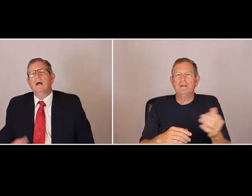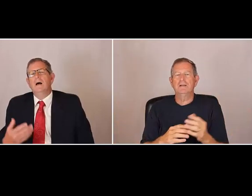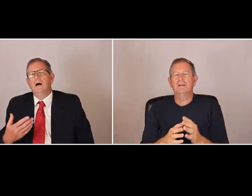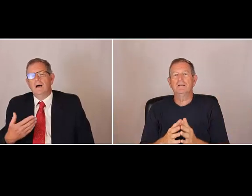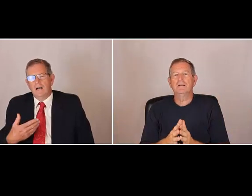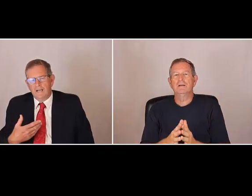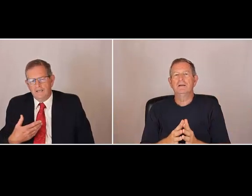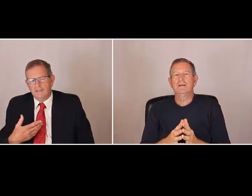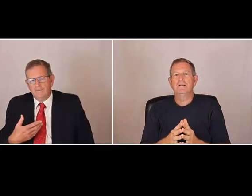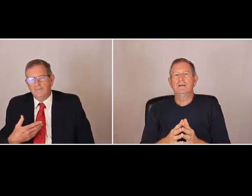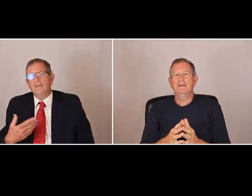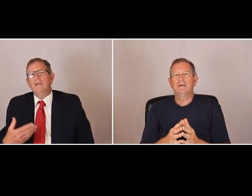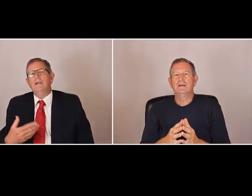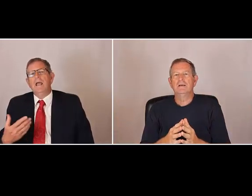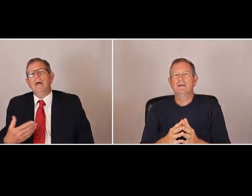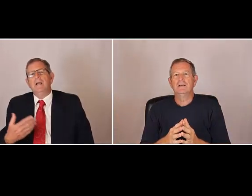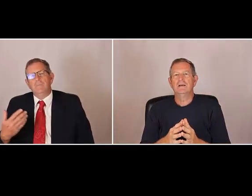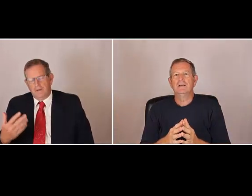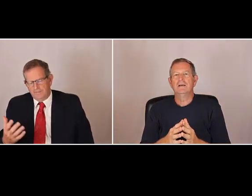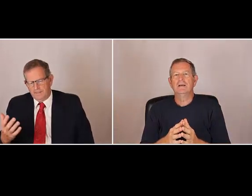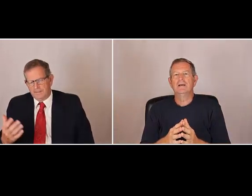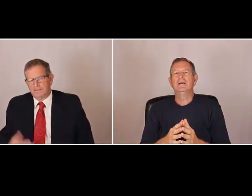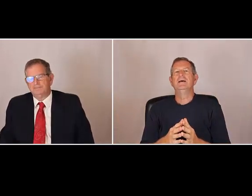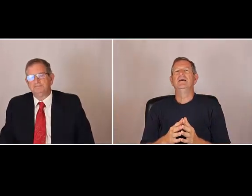apartment? I live in an apartment.